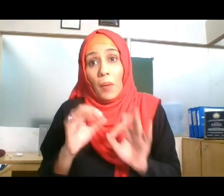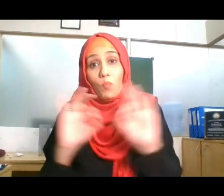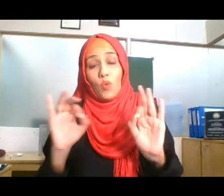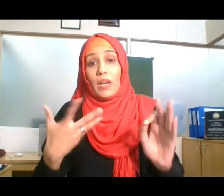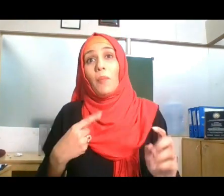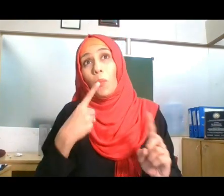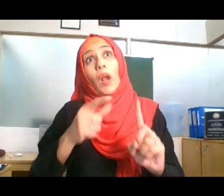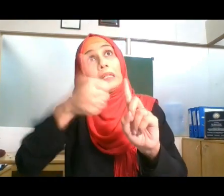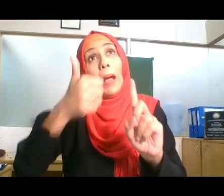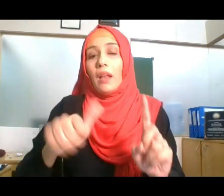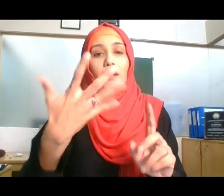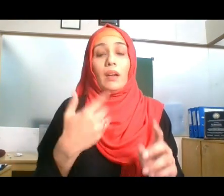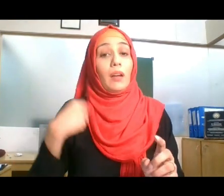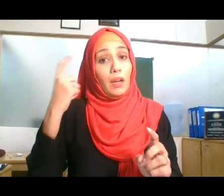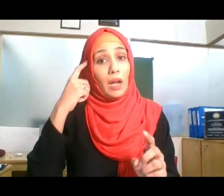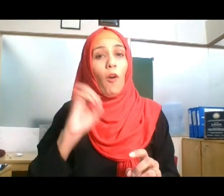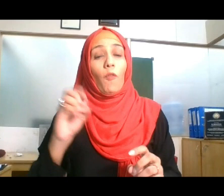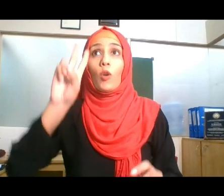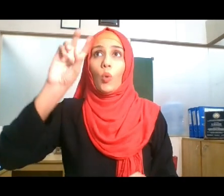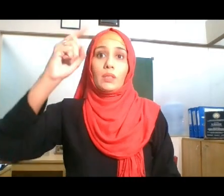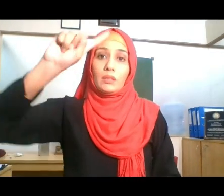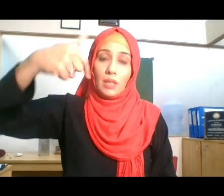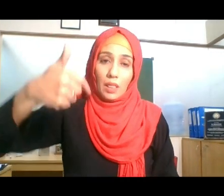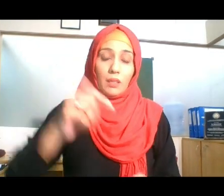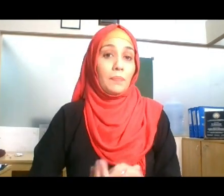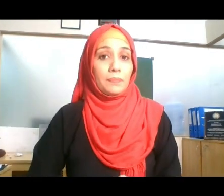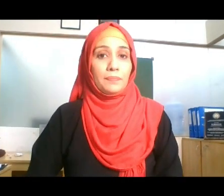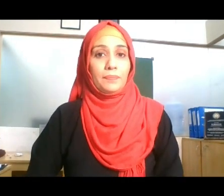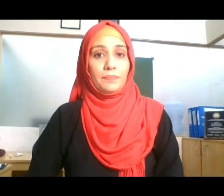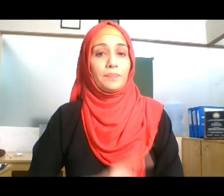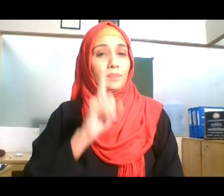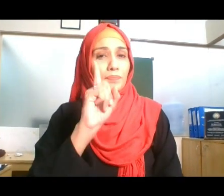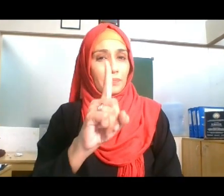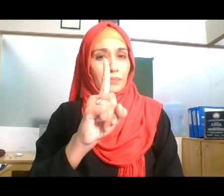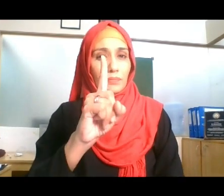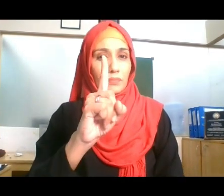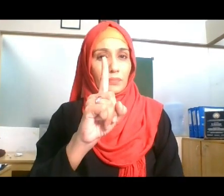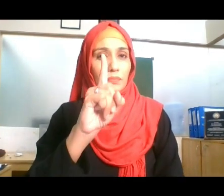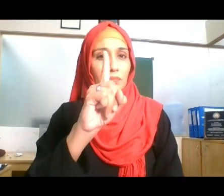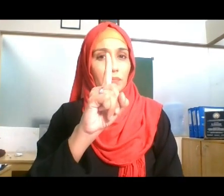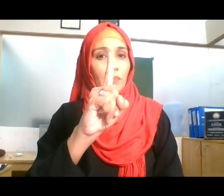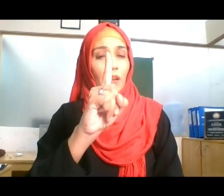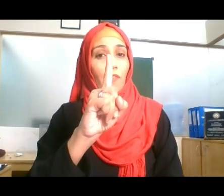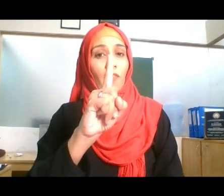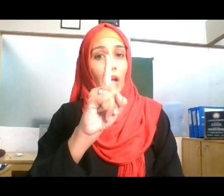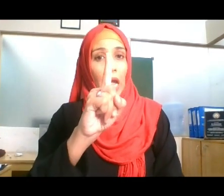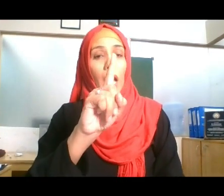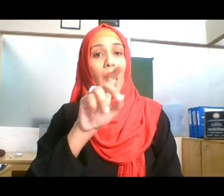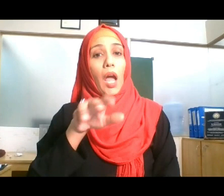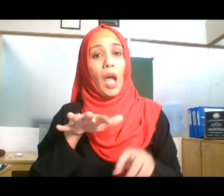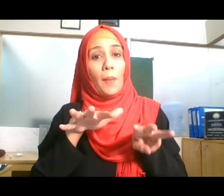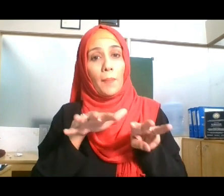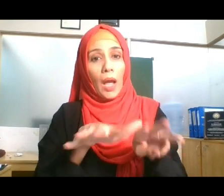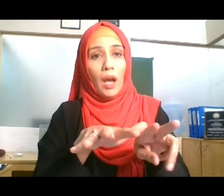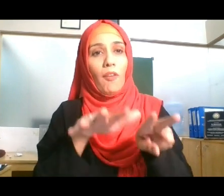official census, as of 2017, only 110 1 million people with disabilities have been